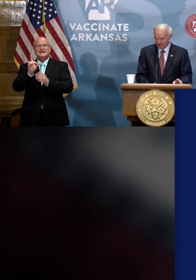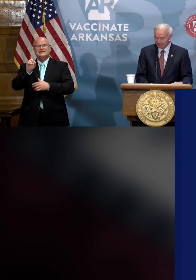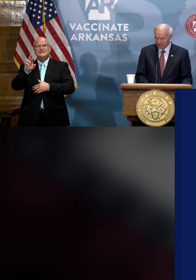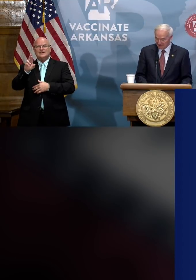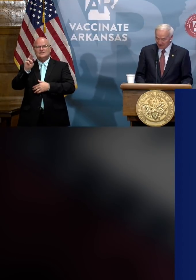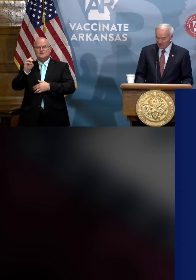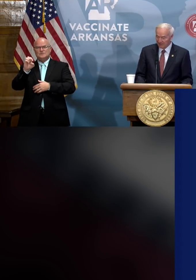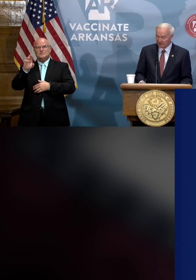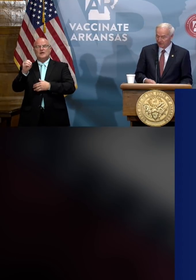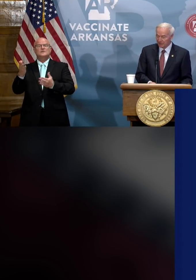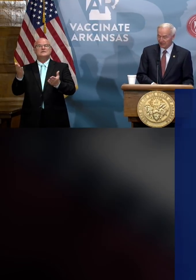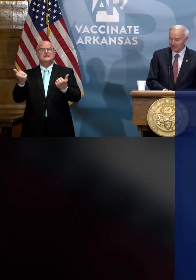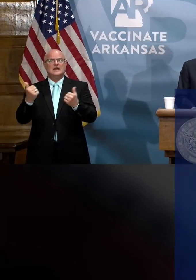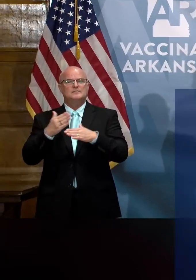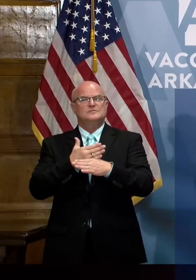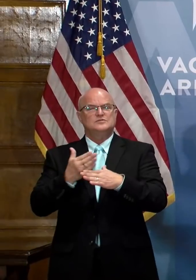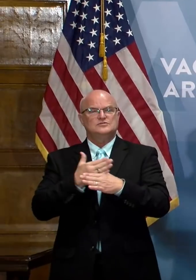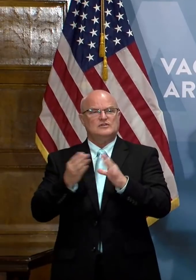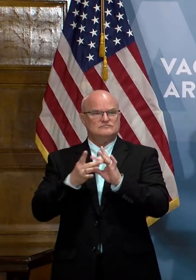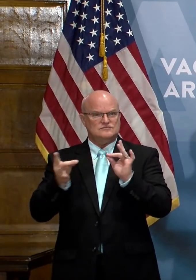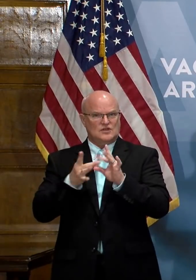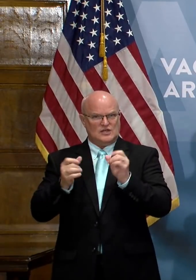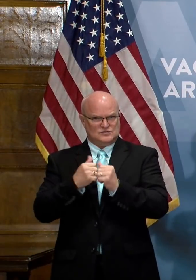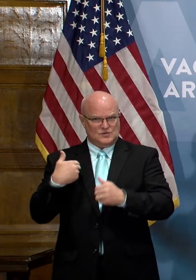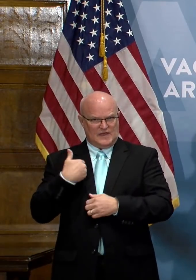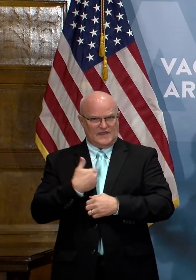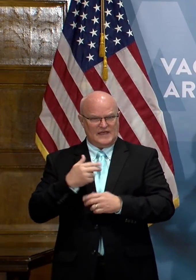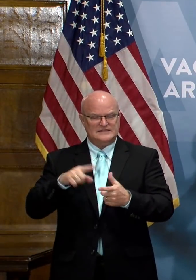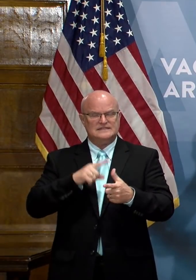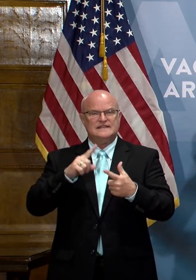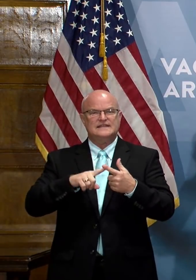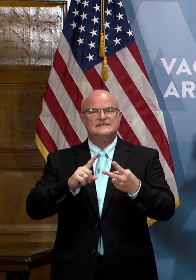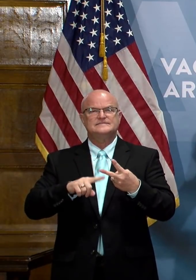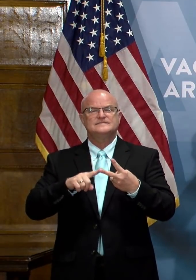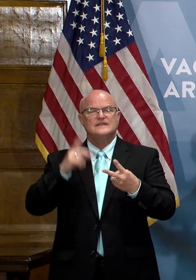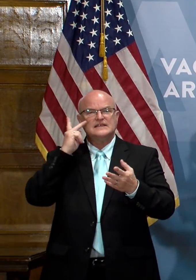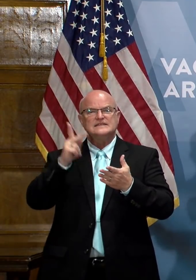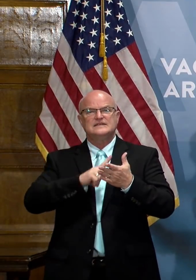to come to share his thoughts on this, followed by Secretary Key.